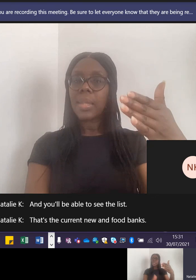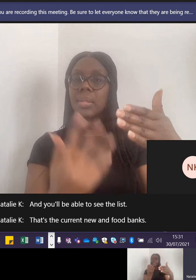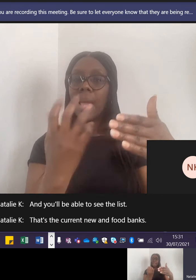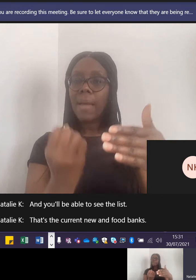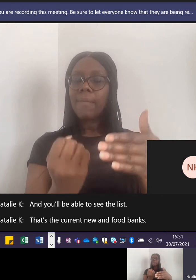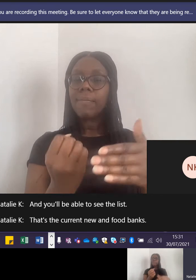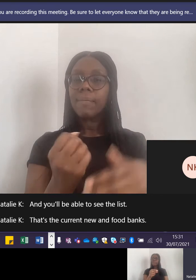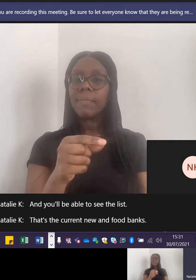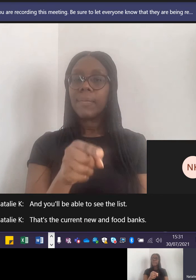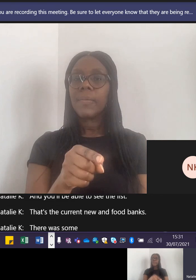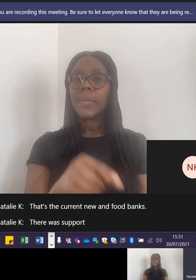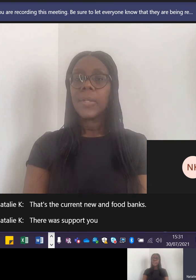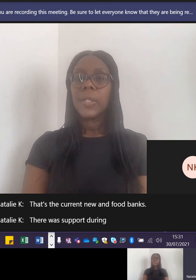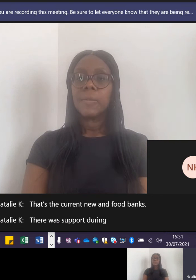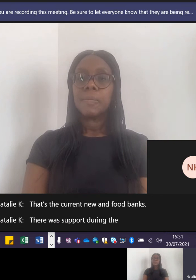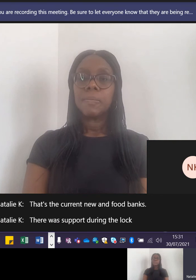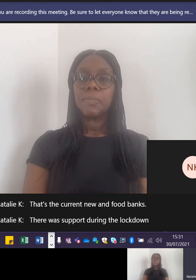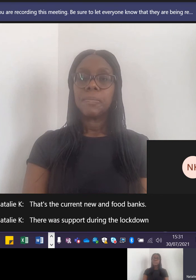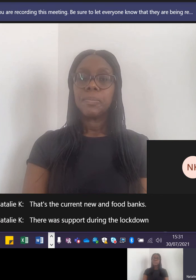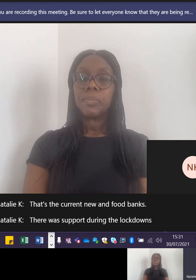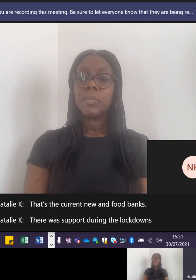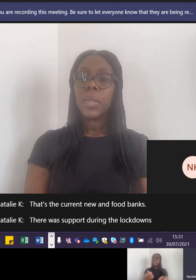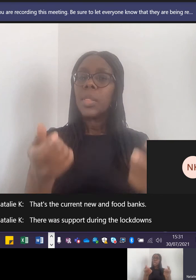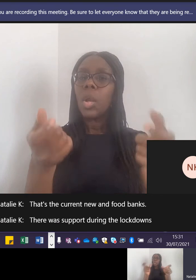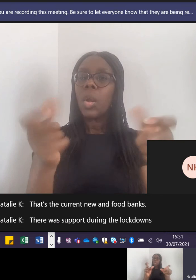There was support during the lockdowns,